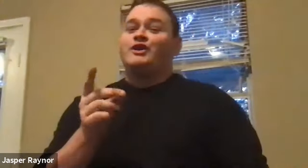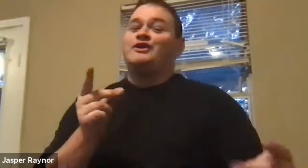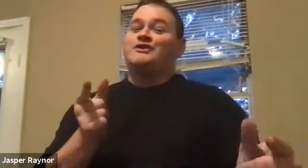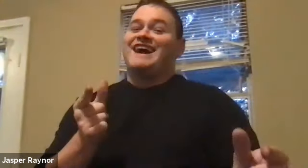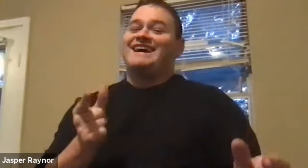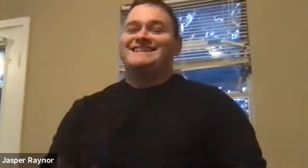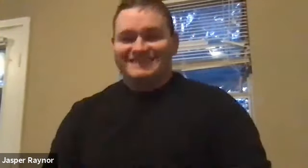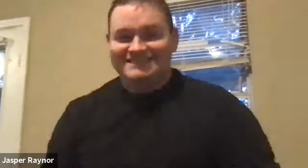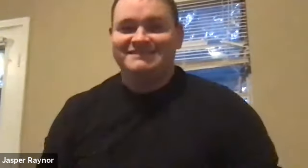You fine.